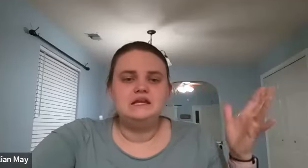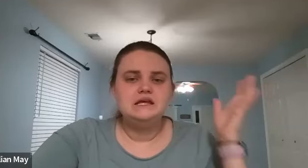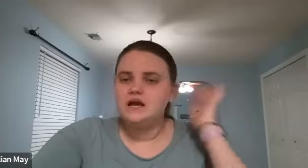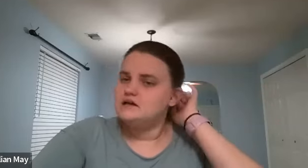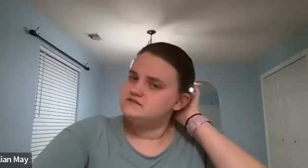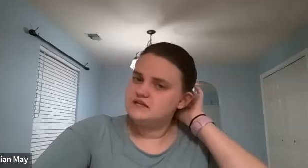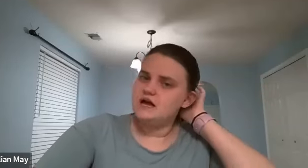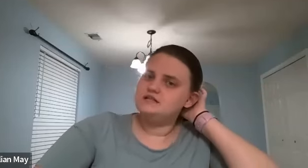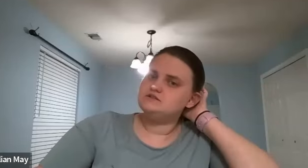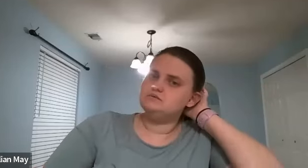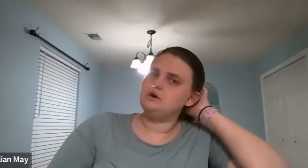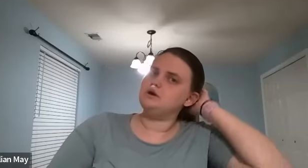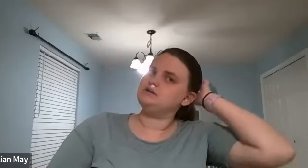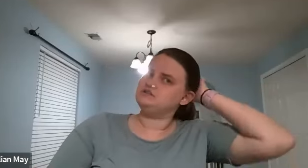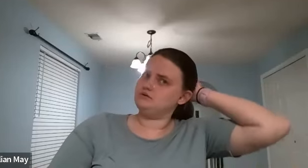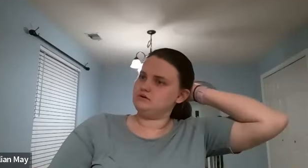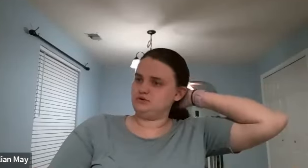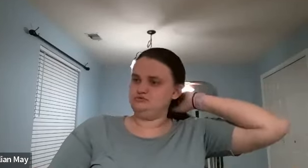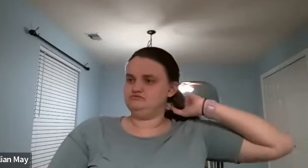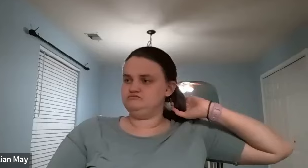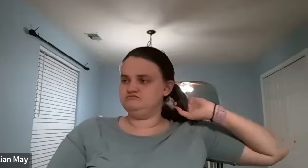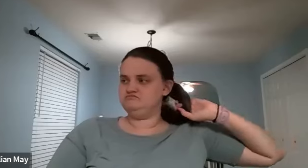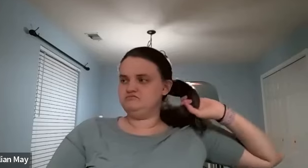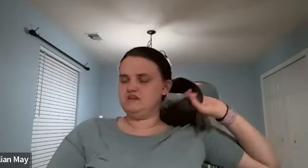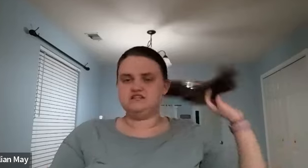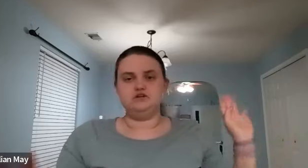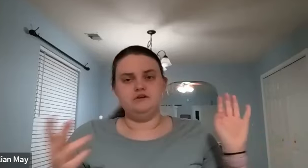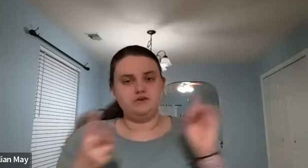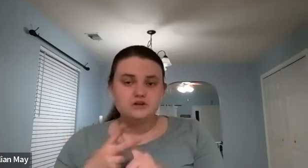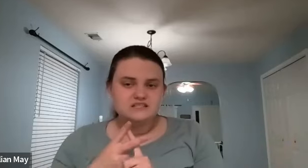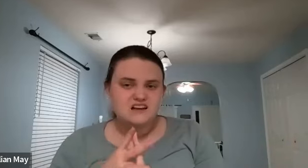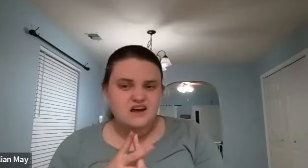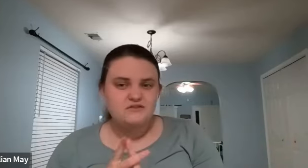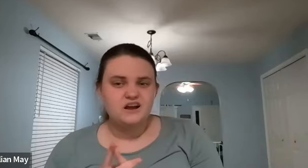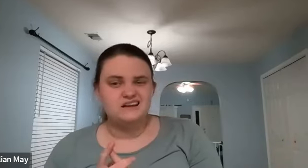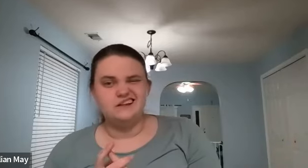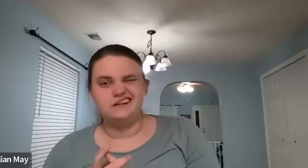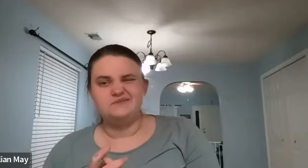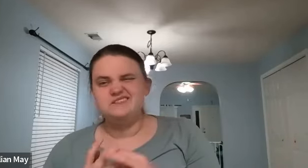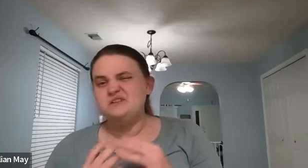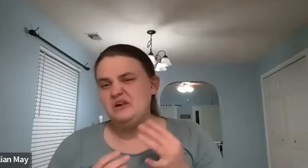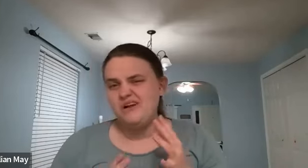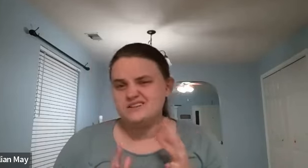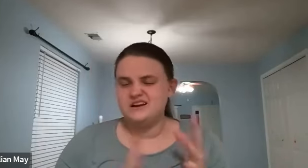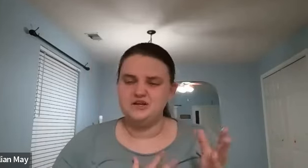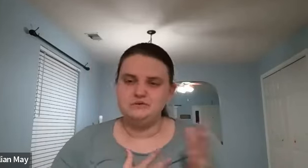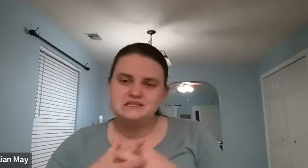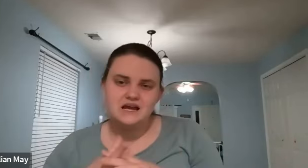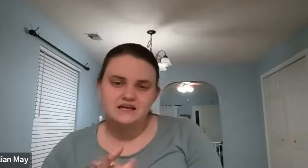Any kinds of signs or words or things that you're either curious of or kind of like, I'm still a little lost on how you would sign